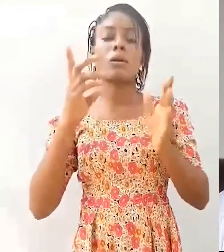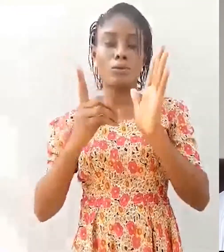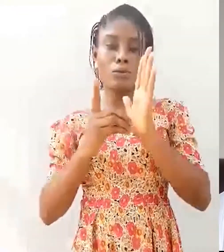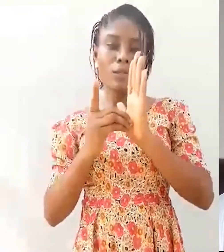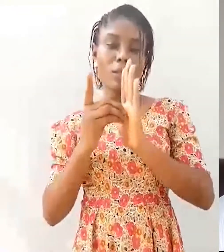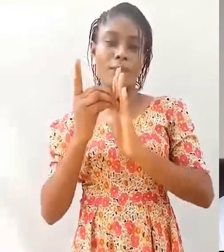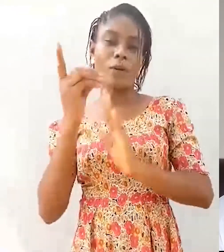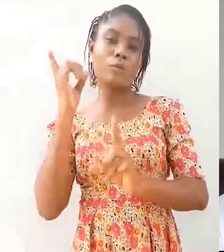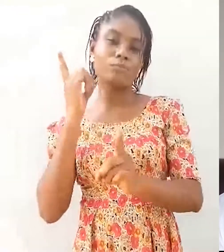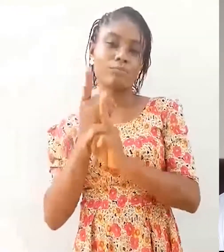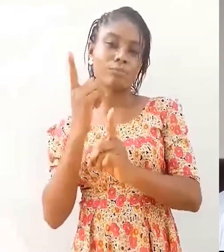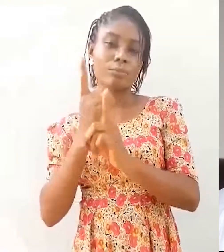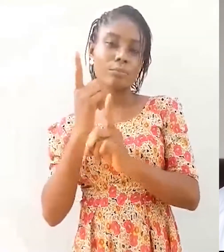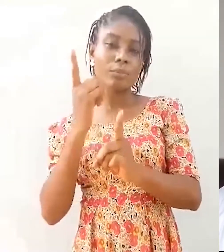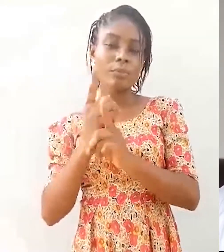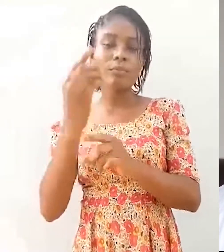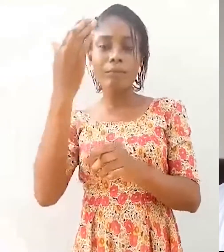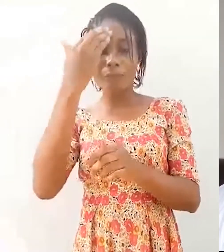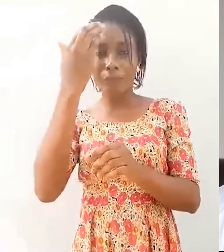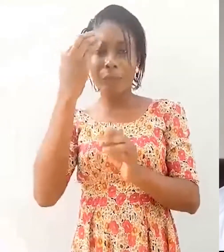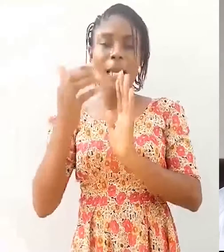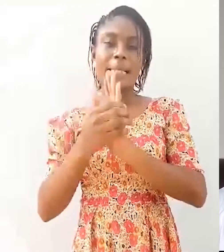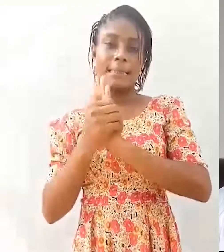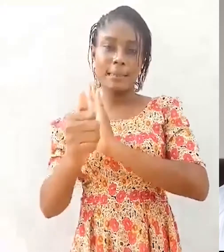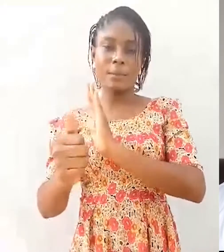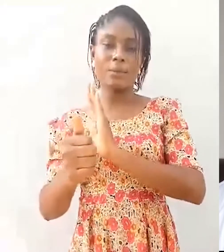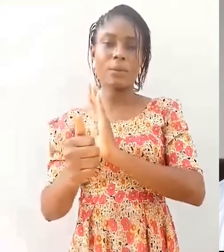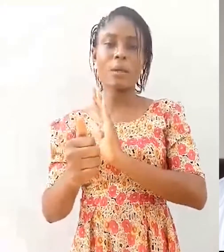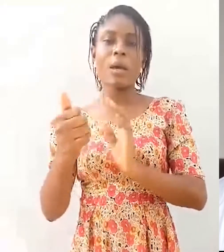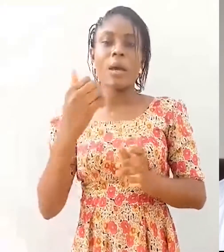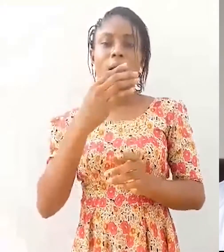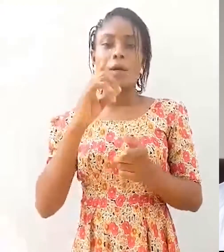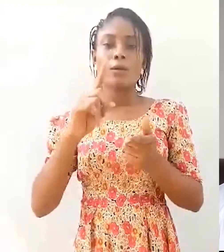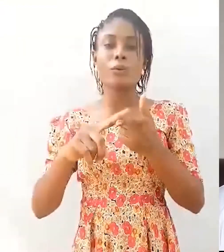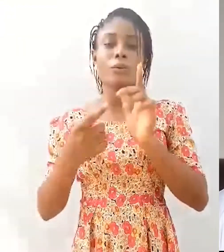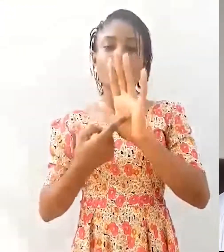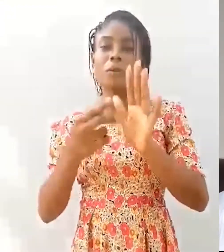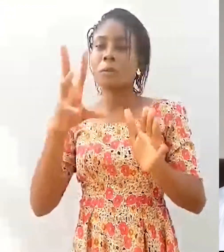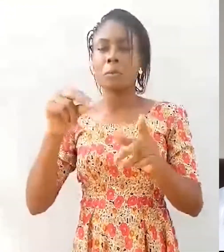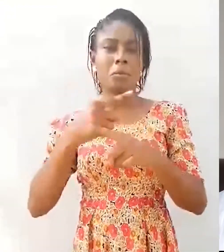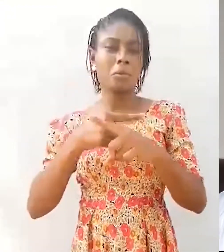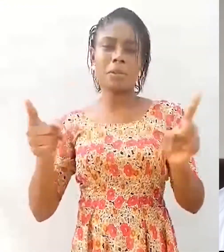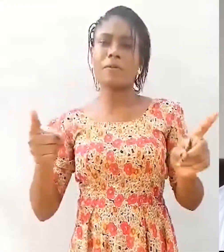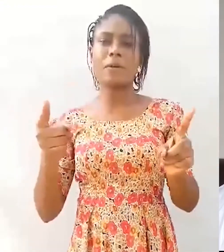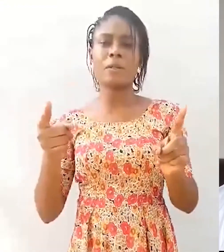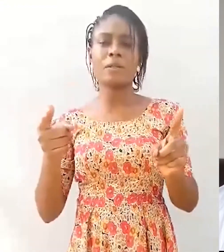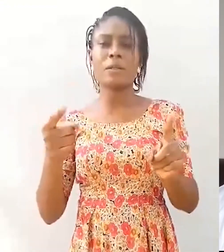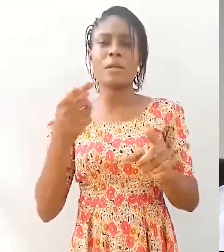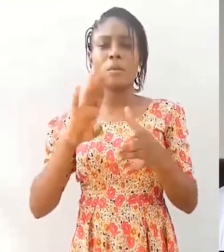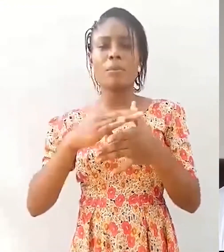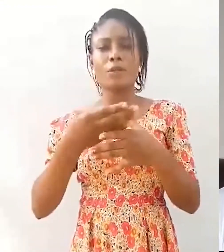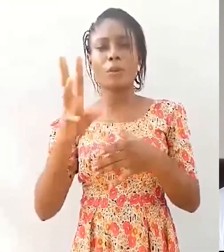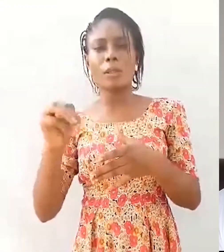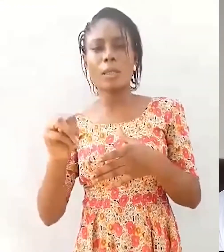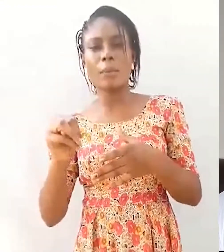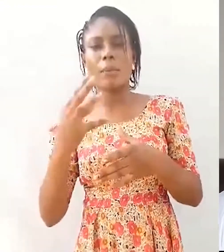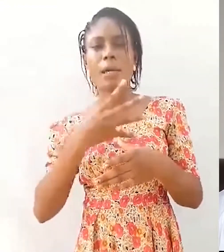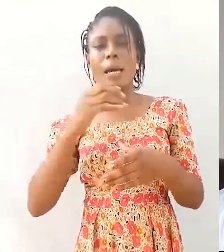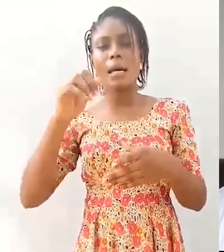cognitive skill to show no difference between them and their peers that are